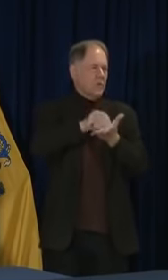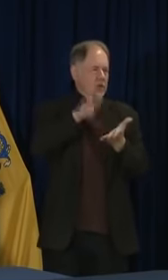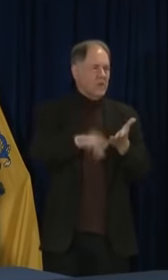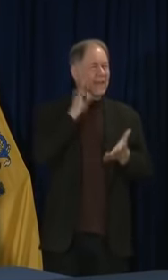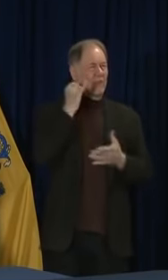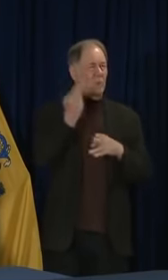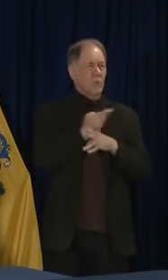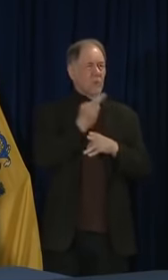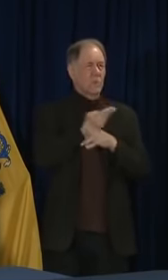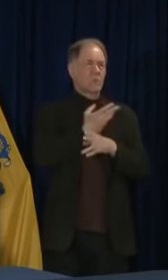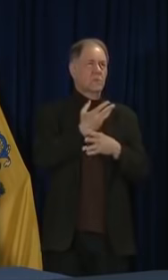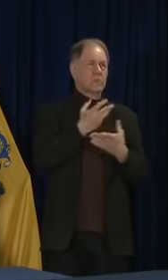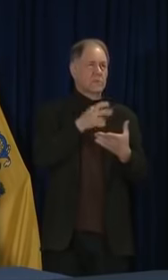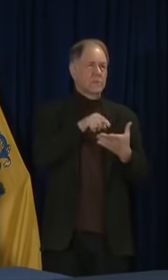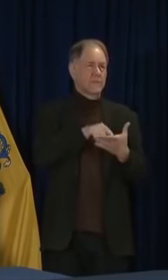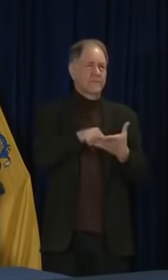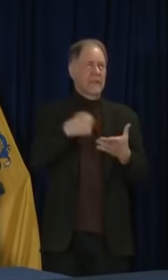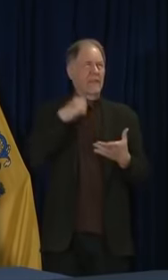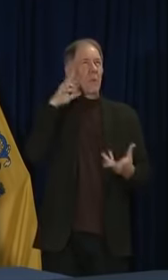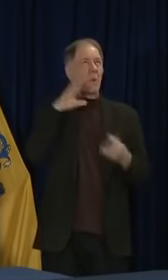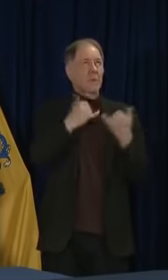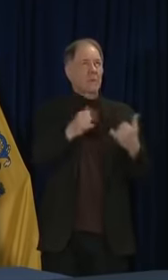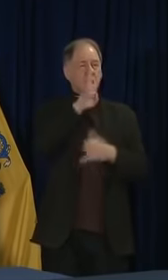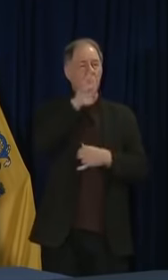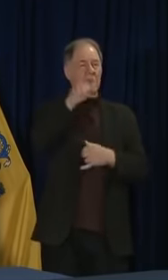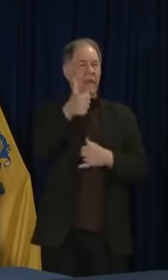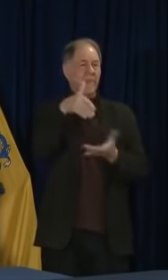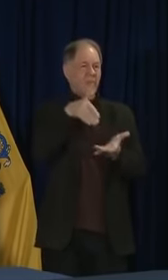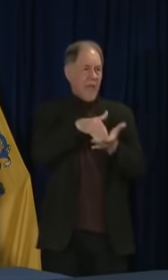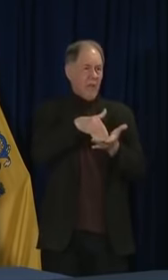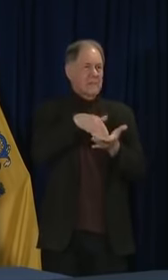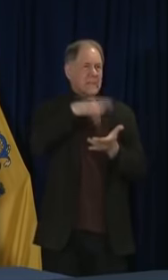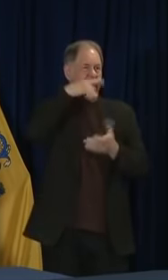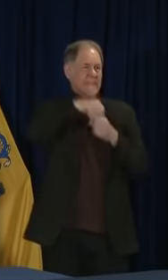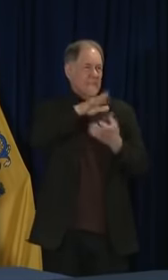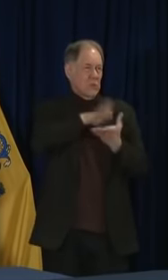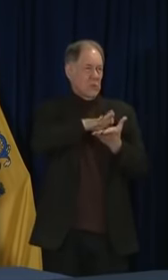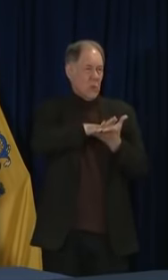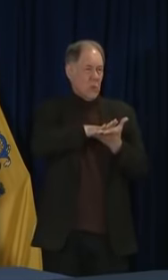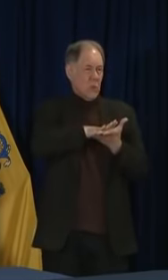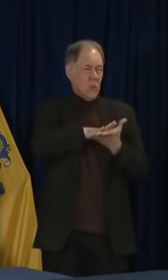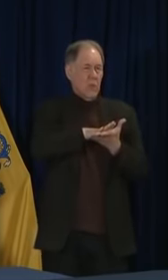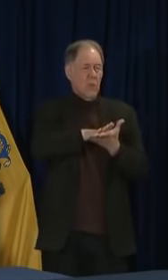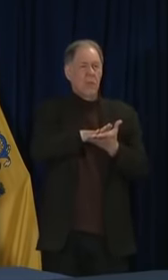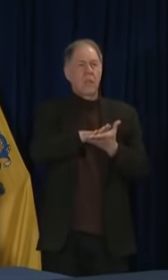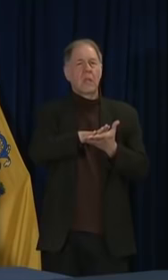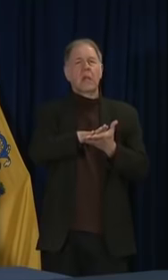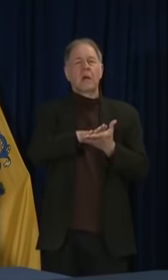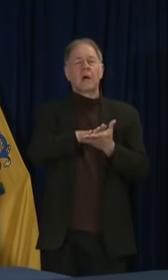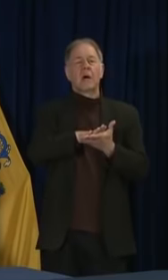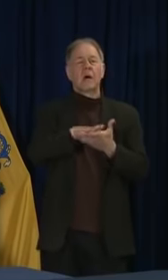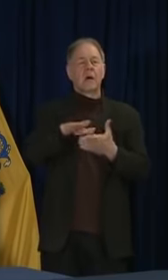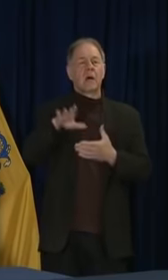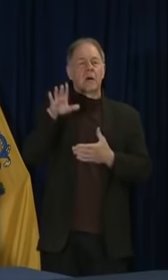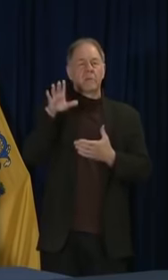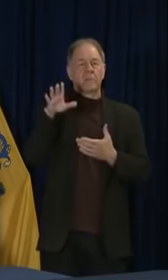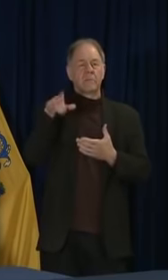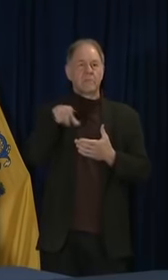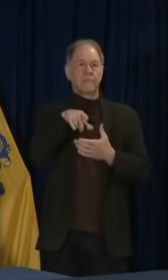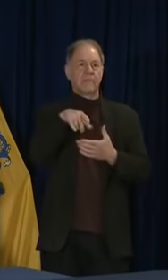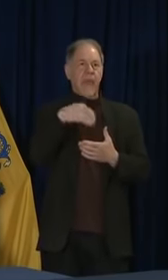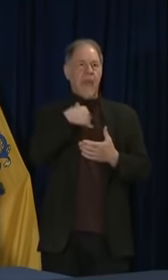the math, we think there are 210,000 of our school kids out of 1.4 million who have acute food insecurity, and about,